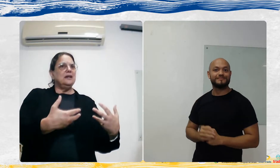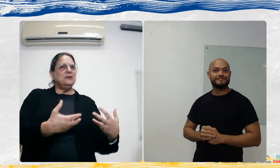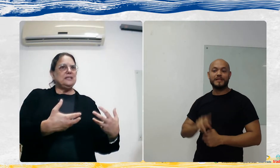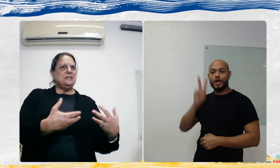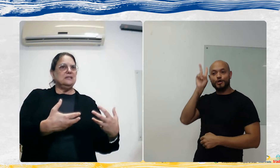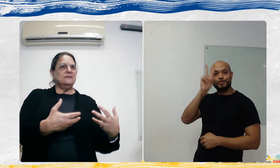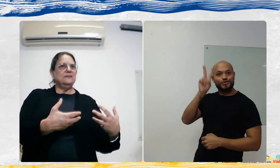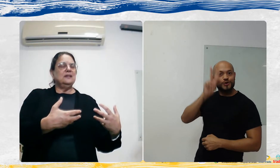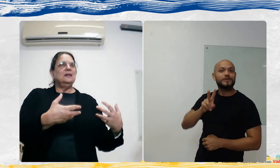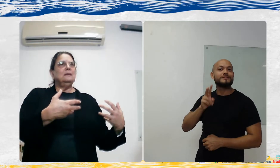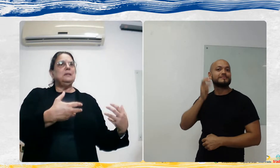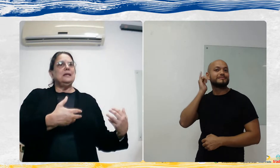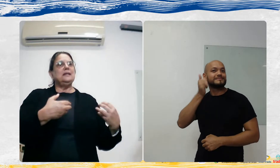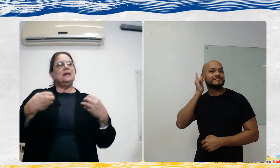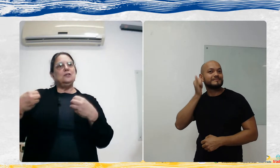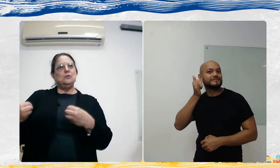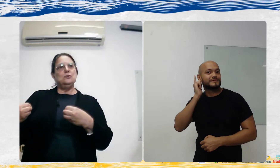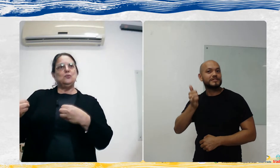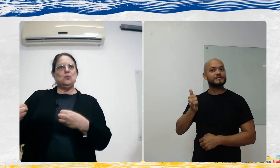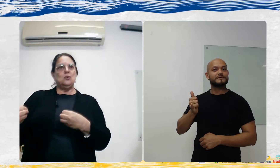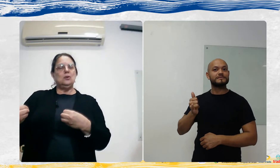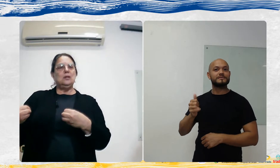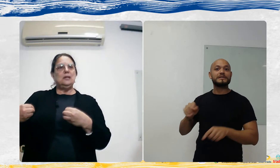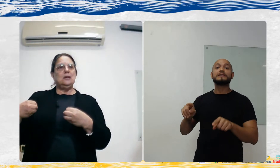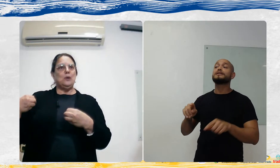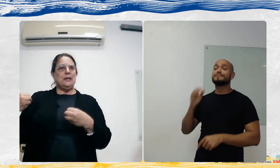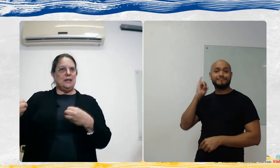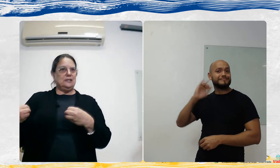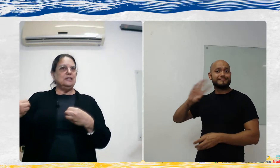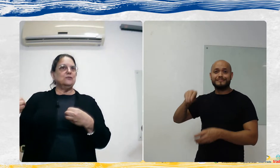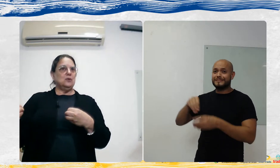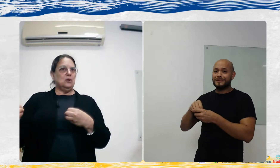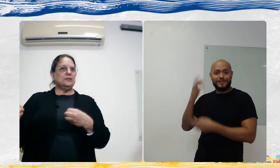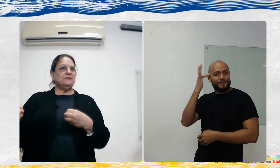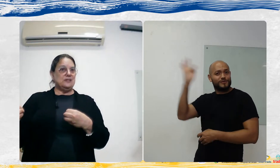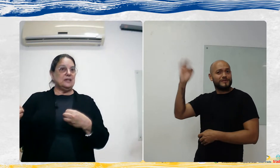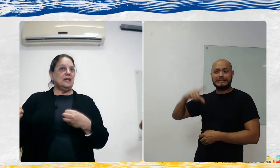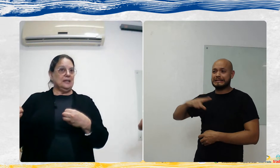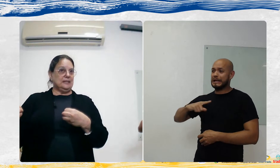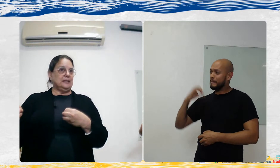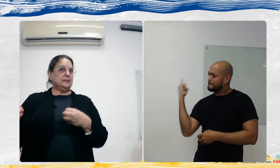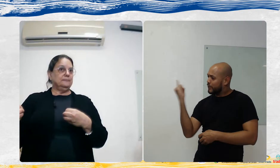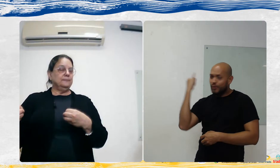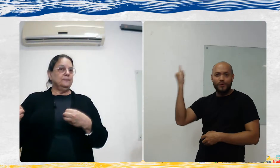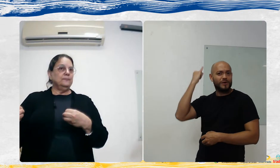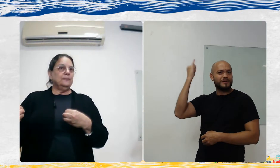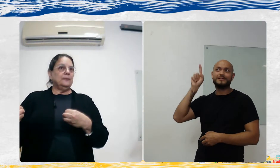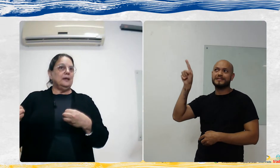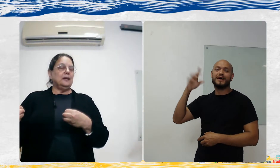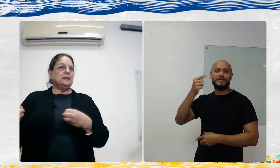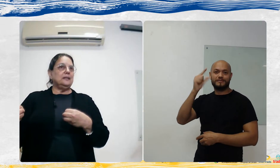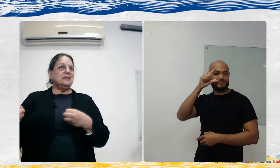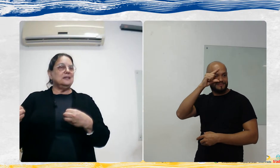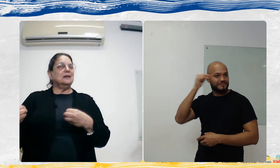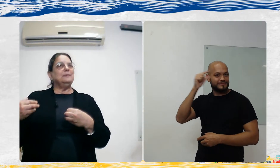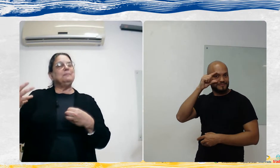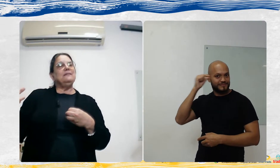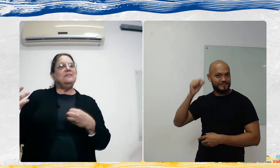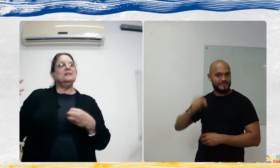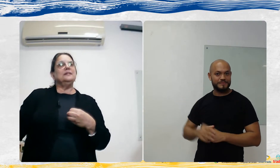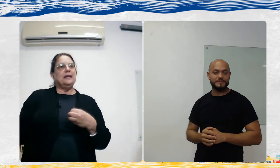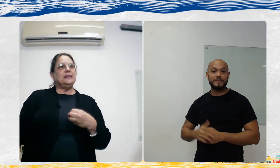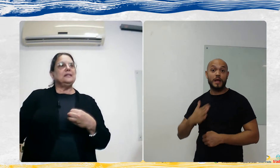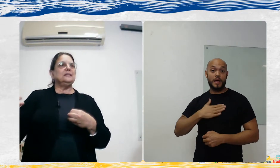and narrative play a huge role when I teach philosophy at Gallaudet. And I think,